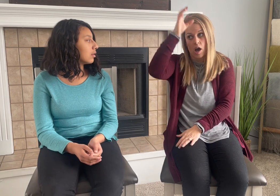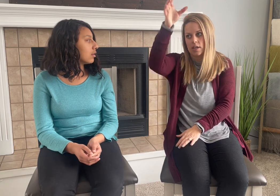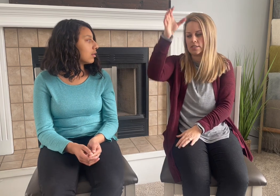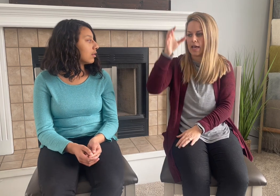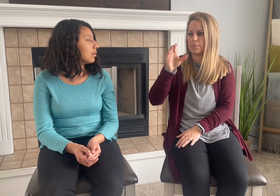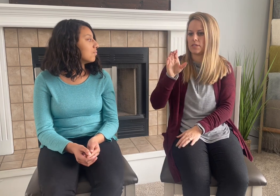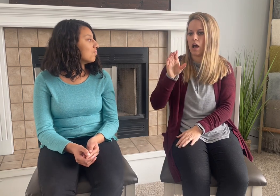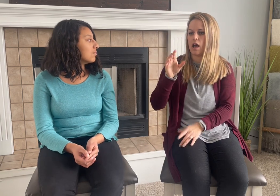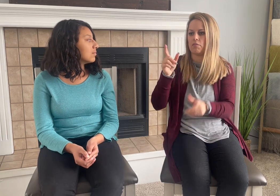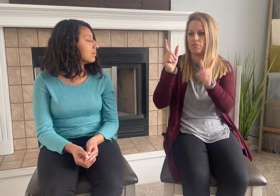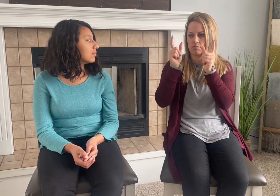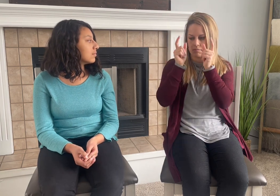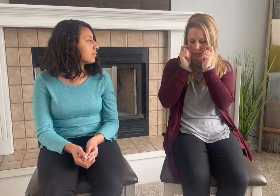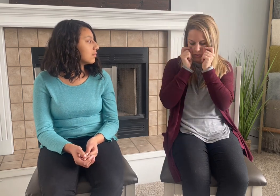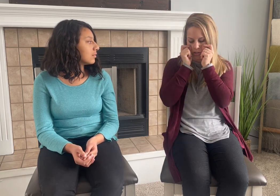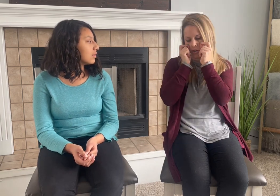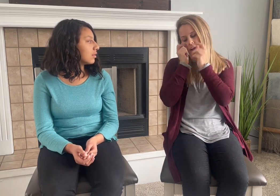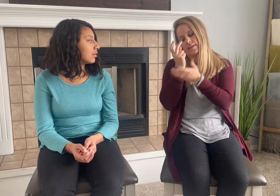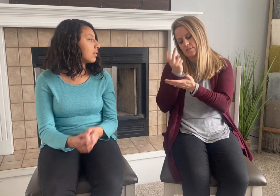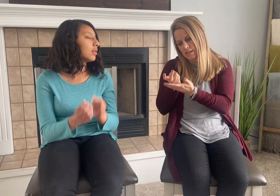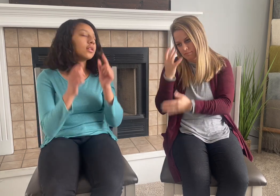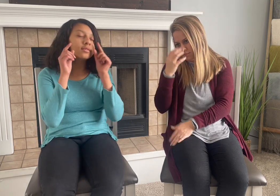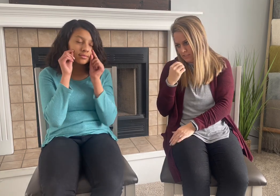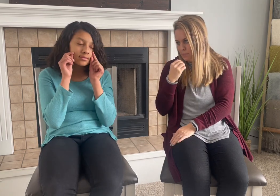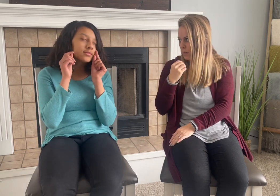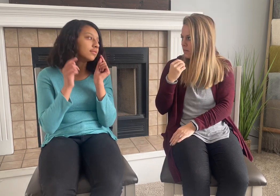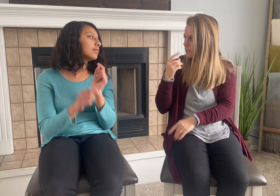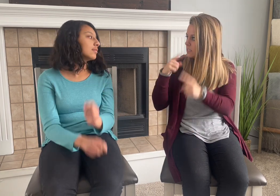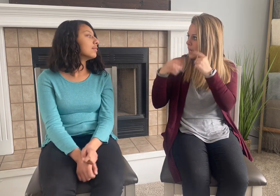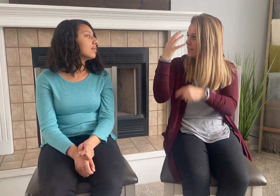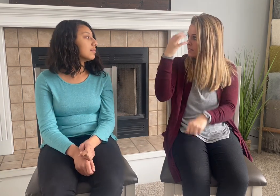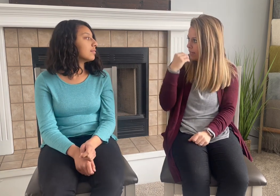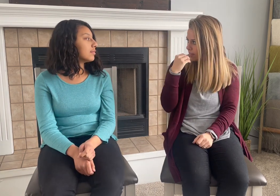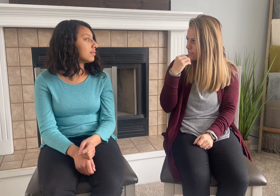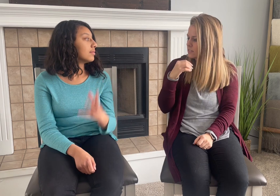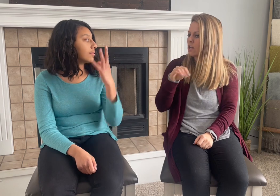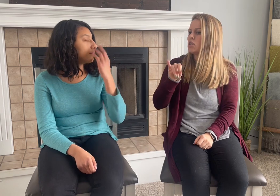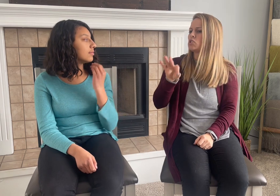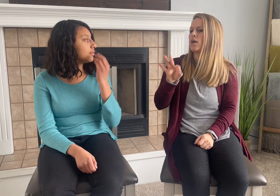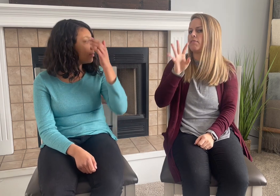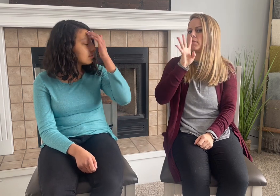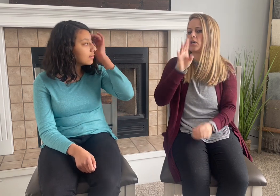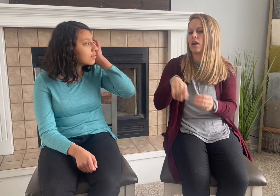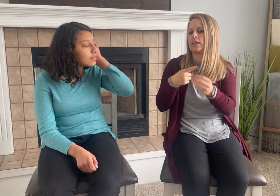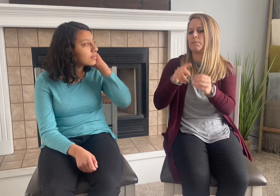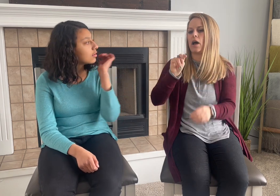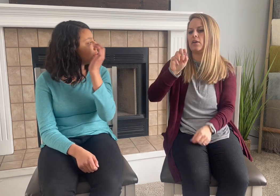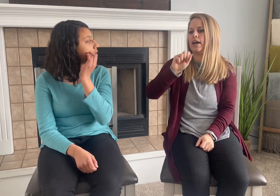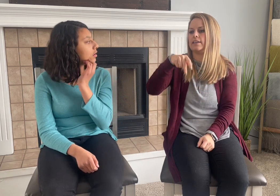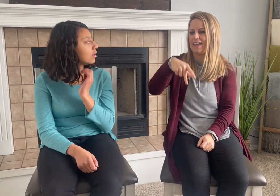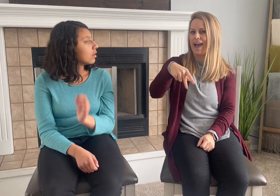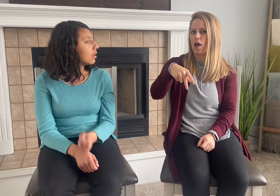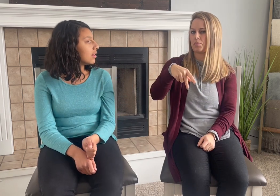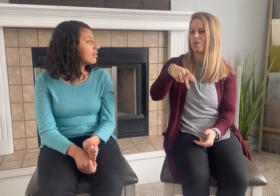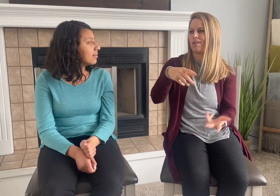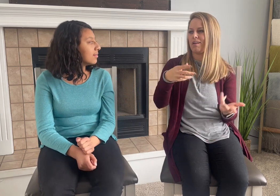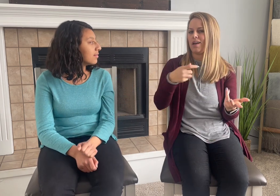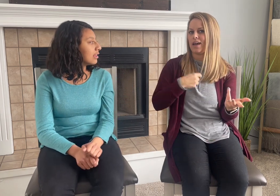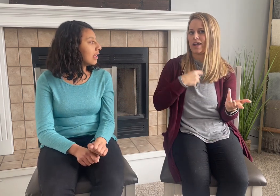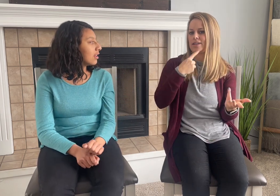concept of closing your eyes and sleeping, the sign is like this. So if I'm talking about a nap and I